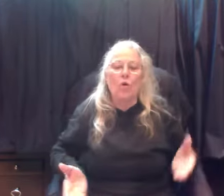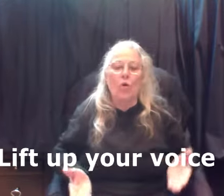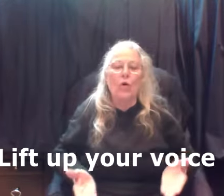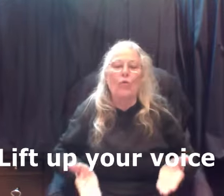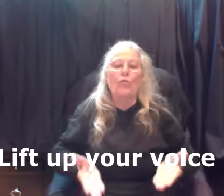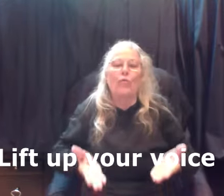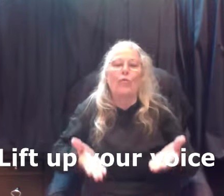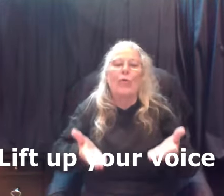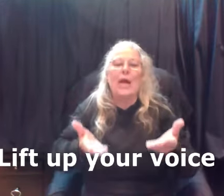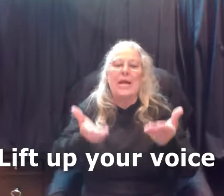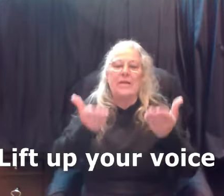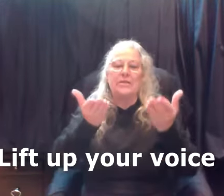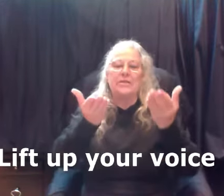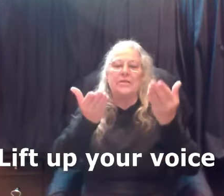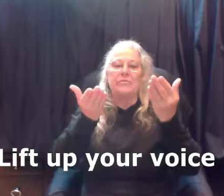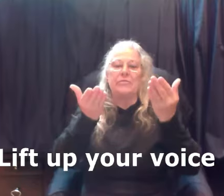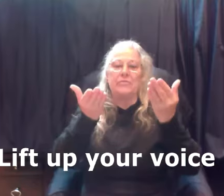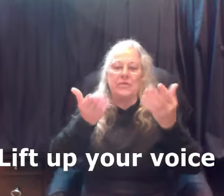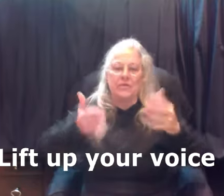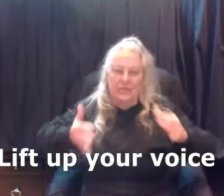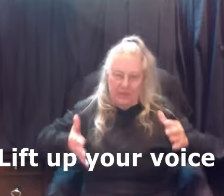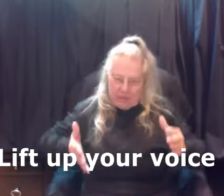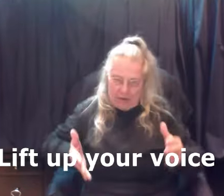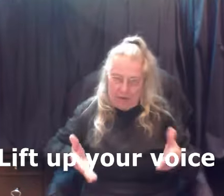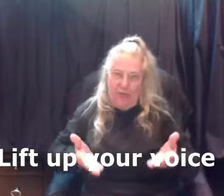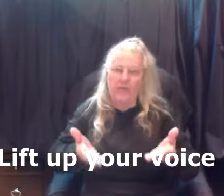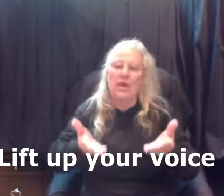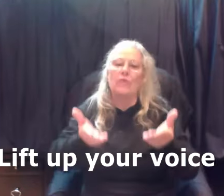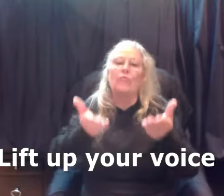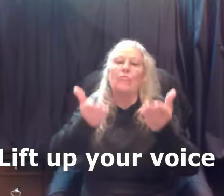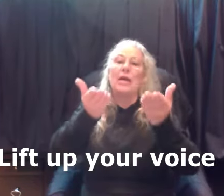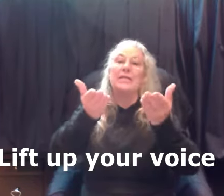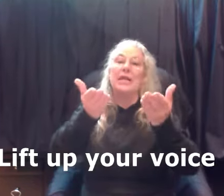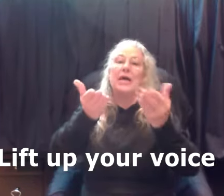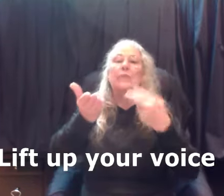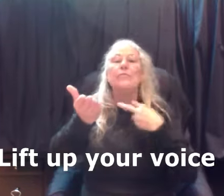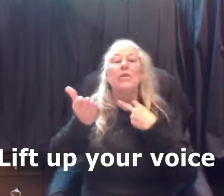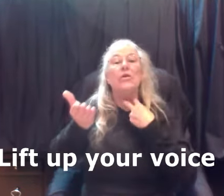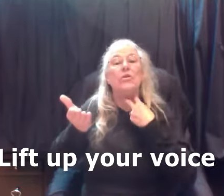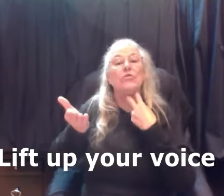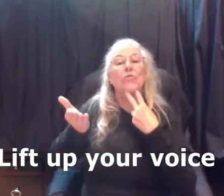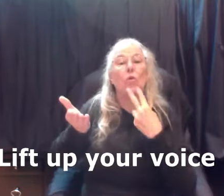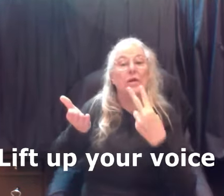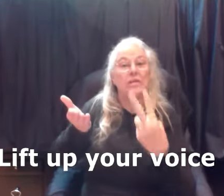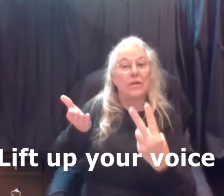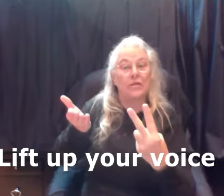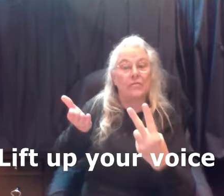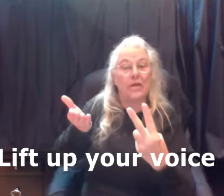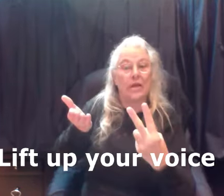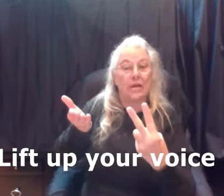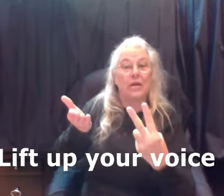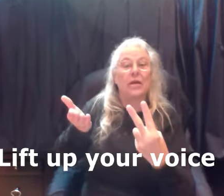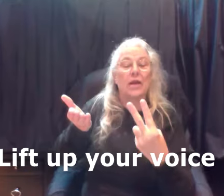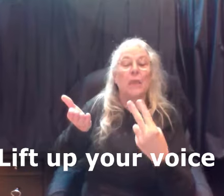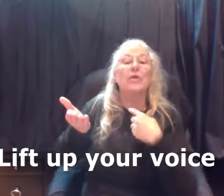raise. Get a hold of it. And raise it up. Your voice. The V. Coming from